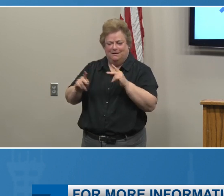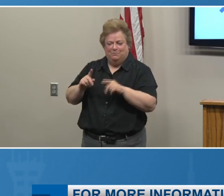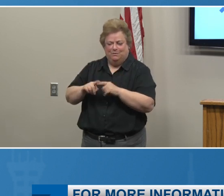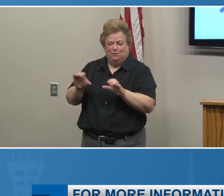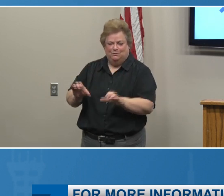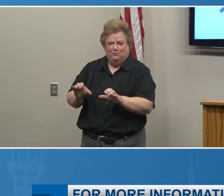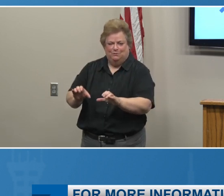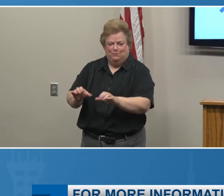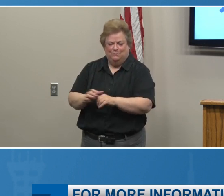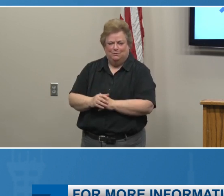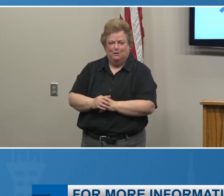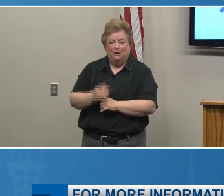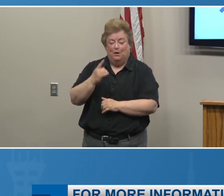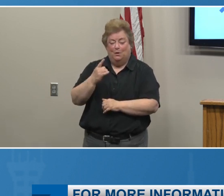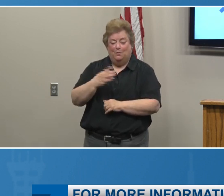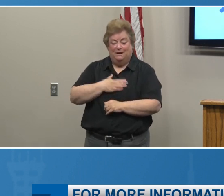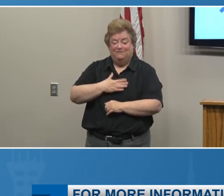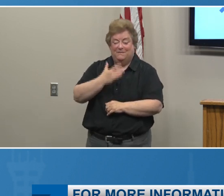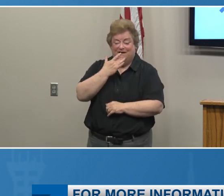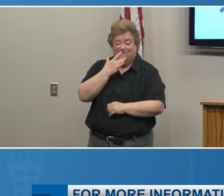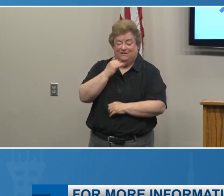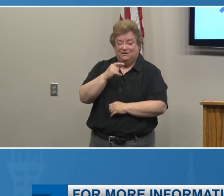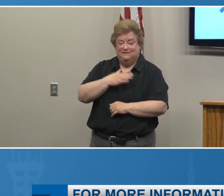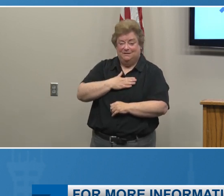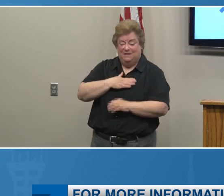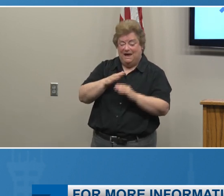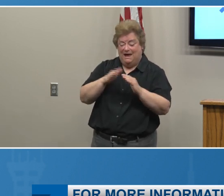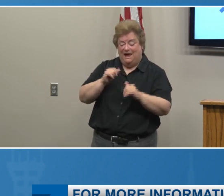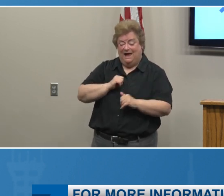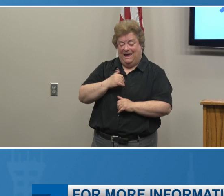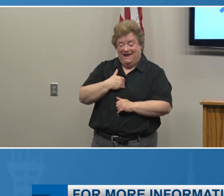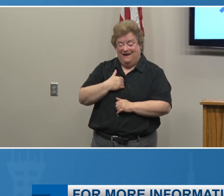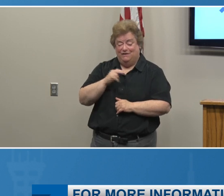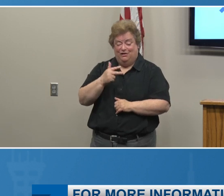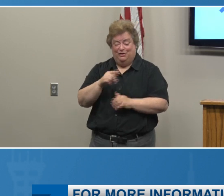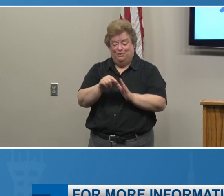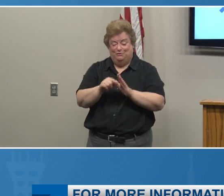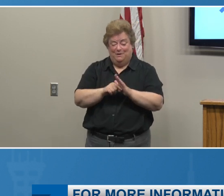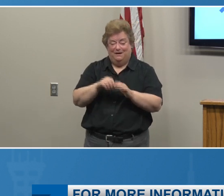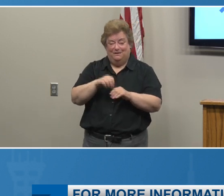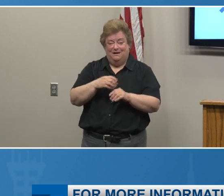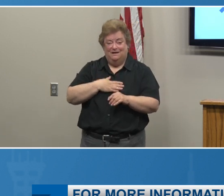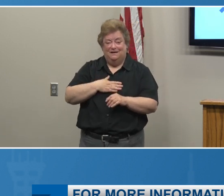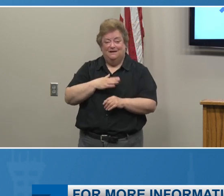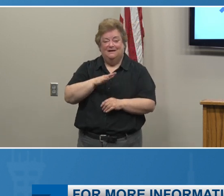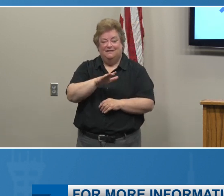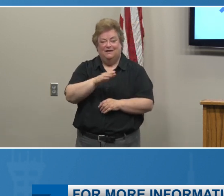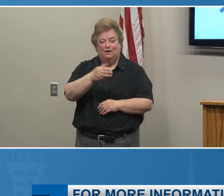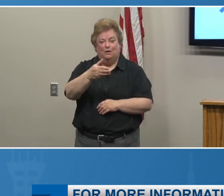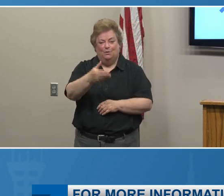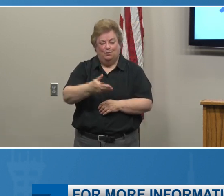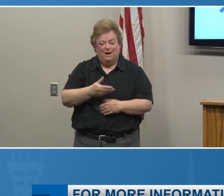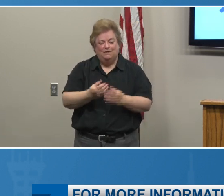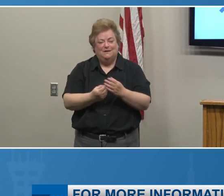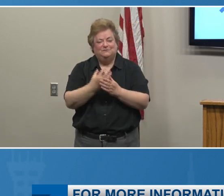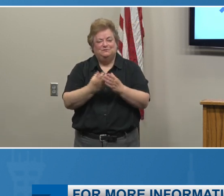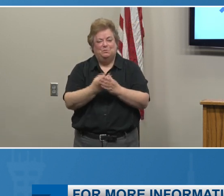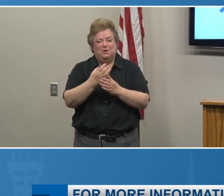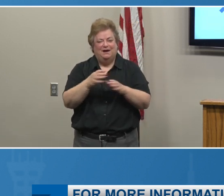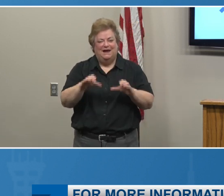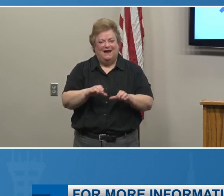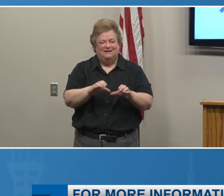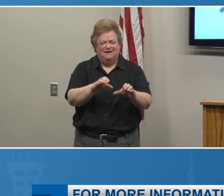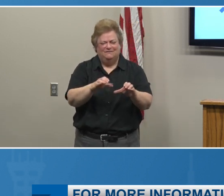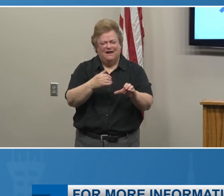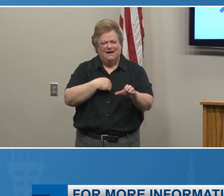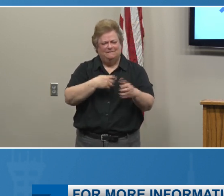some of the favorites at my house I'll tell you I have a third grader some of our favorites in the folder are the welcome spring activities there's about